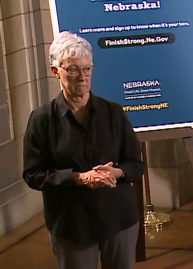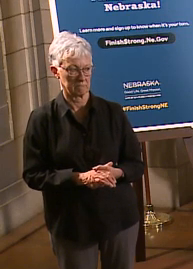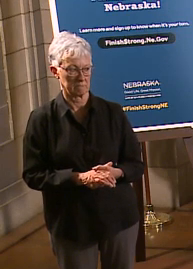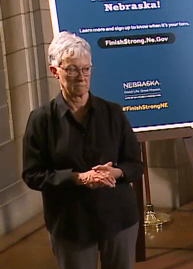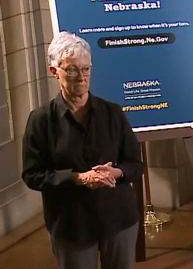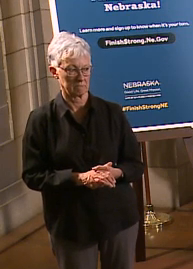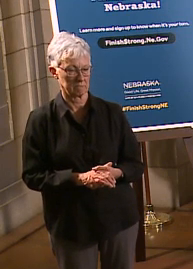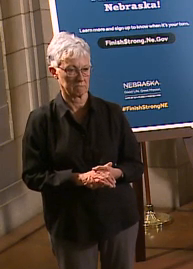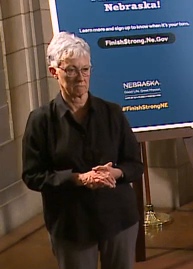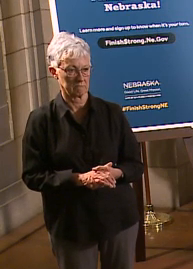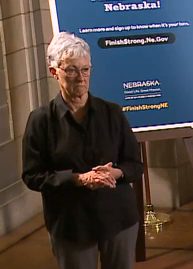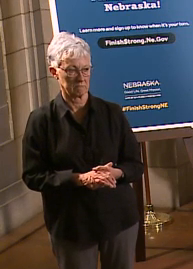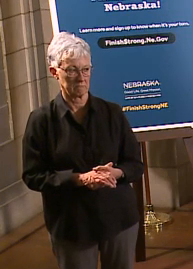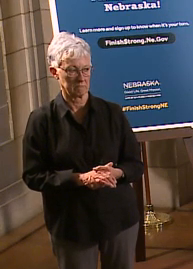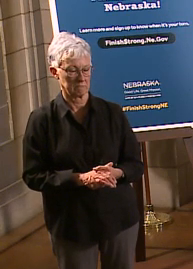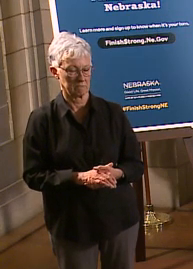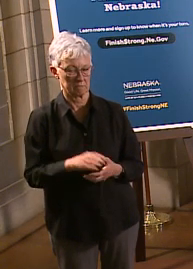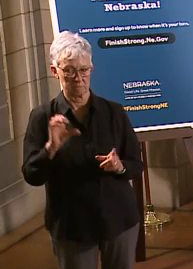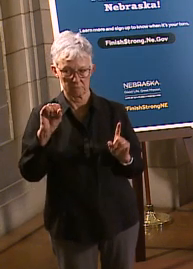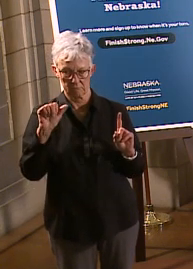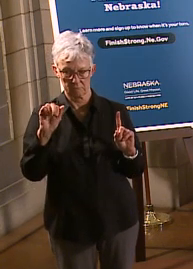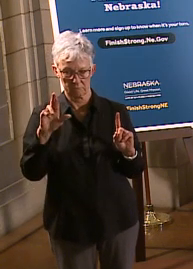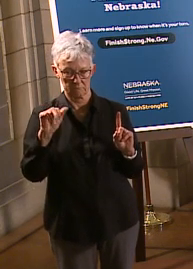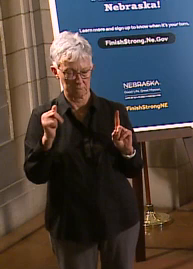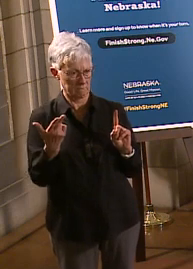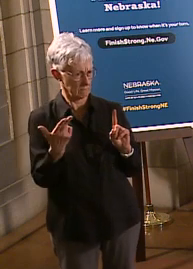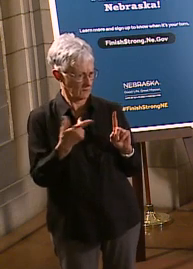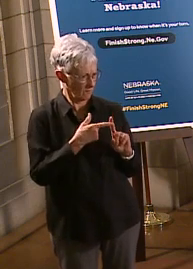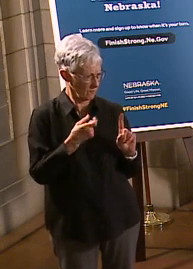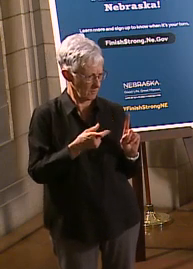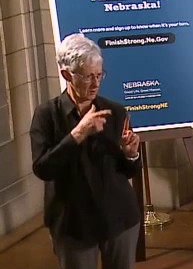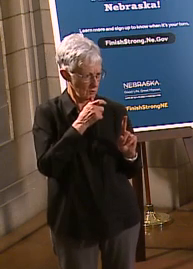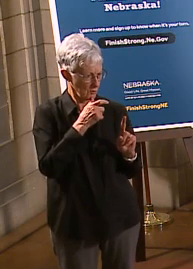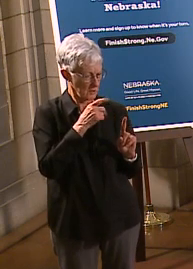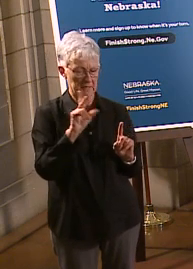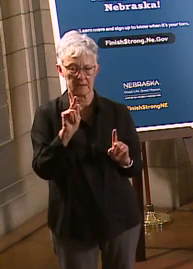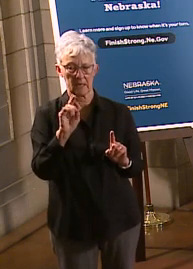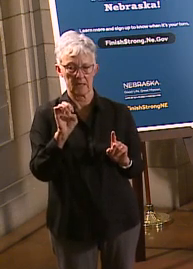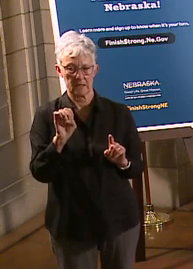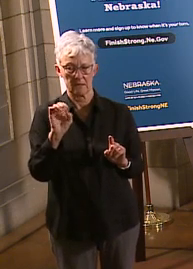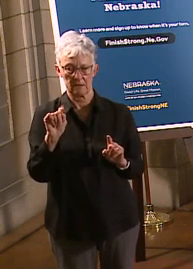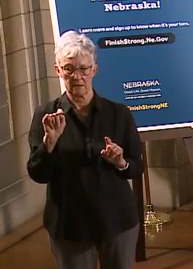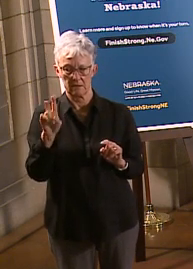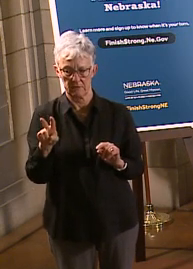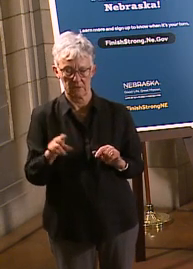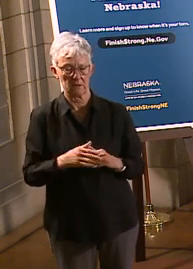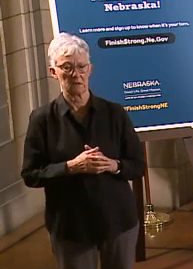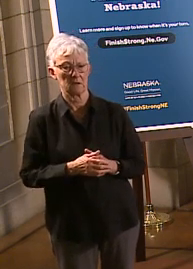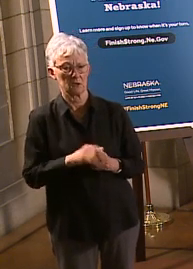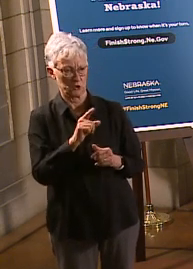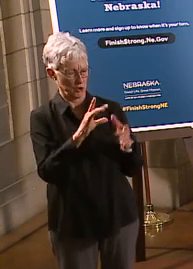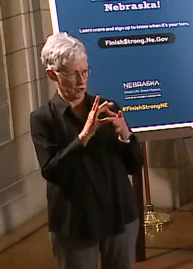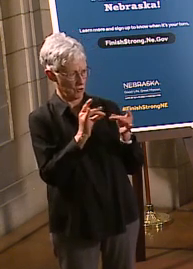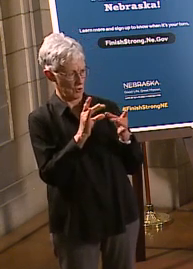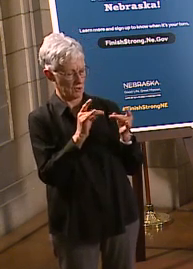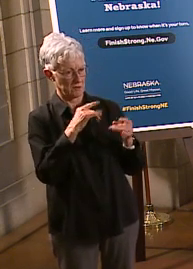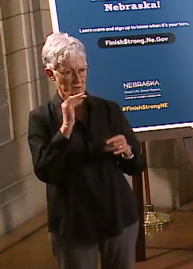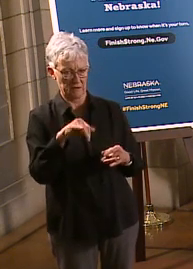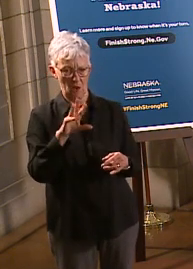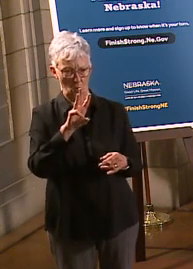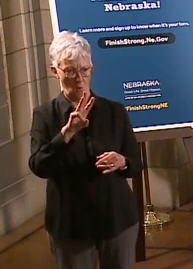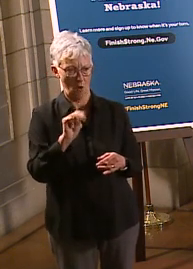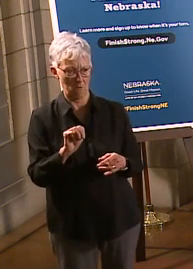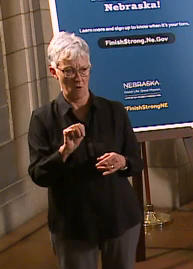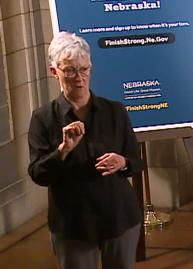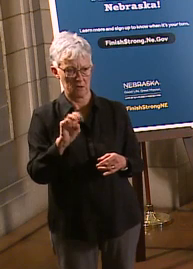list? So Sarah, I'm sorry, where's Sarah with again? KTV. KETV said that the Walmart on 72nd